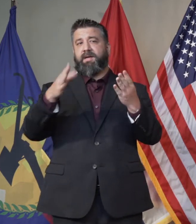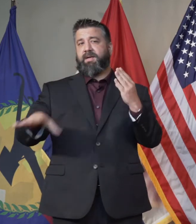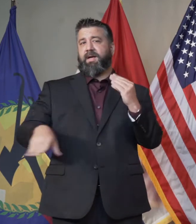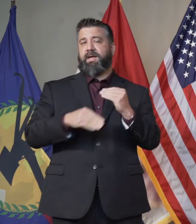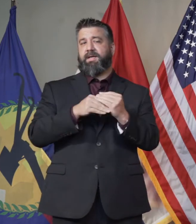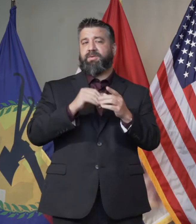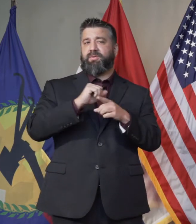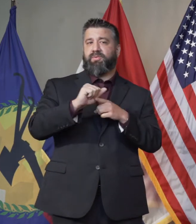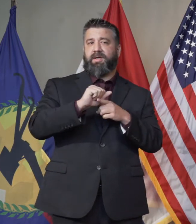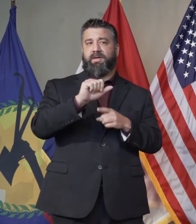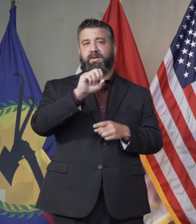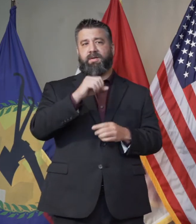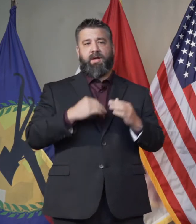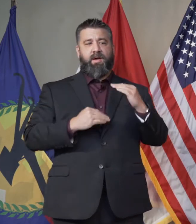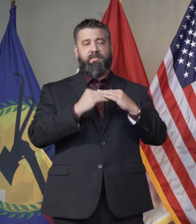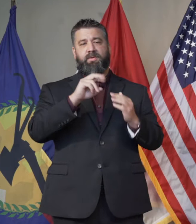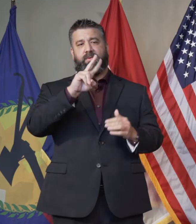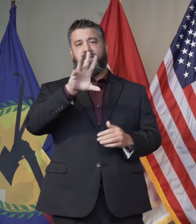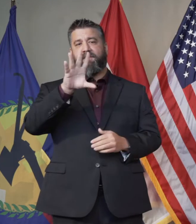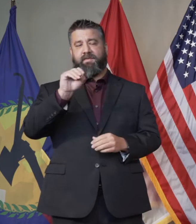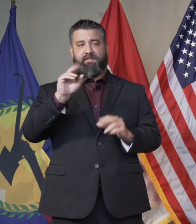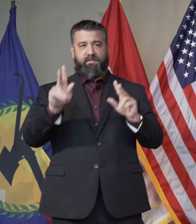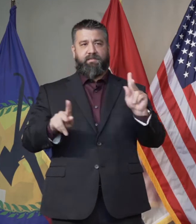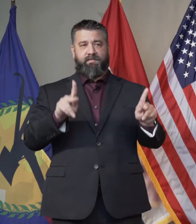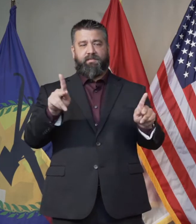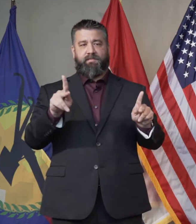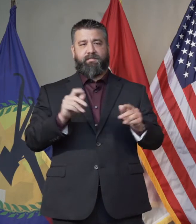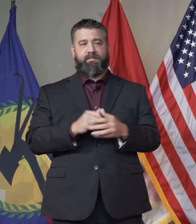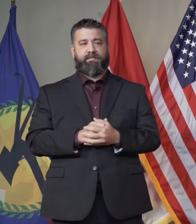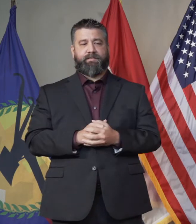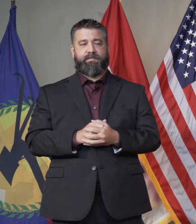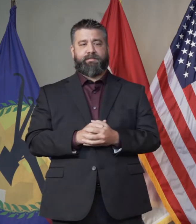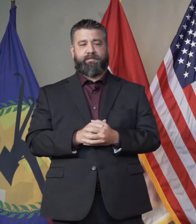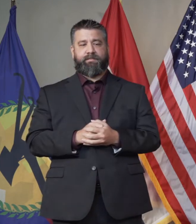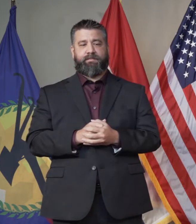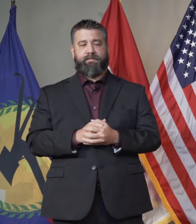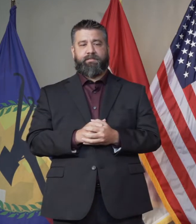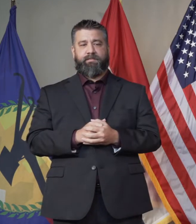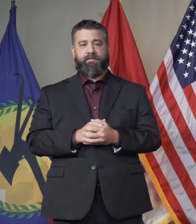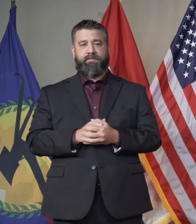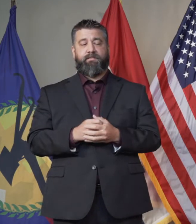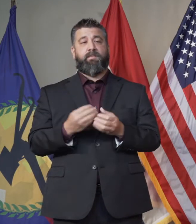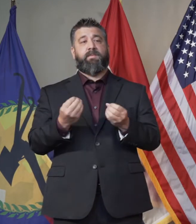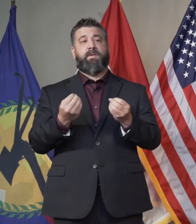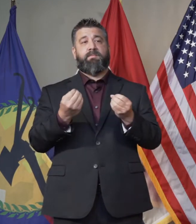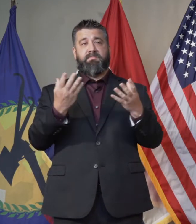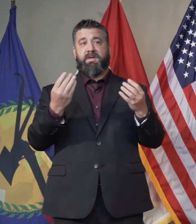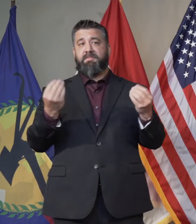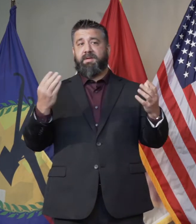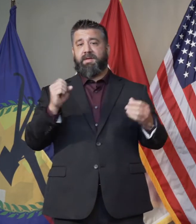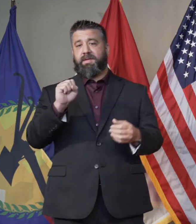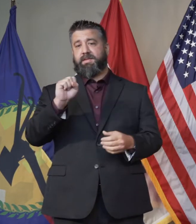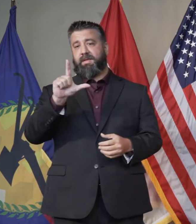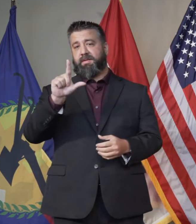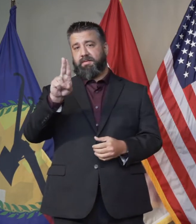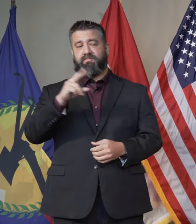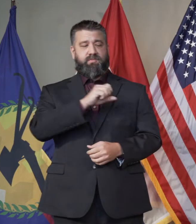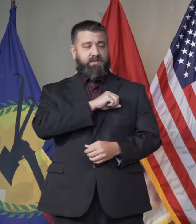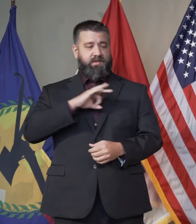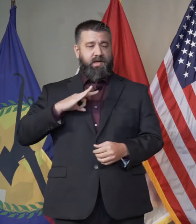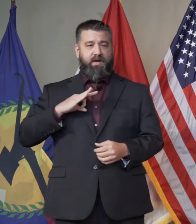in contact tracing and case investigation. Multiple SLU faculty will add their expertise to